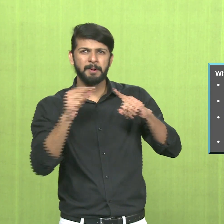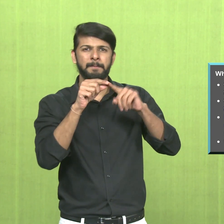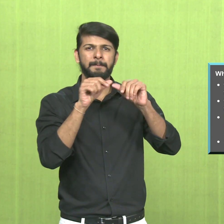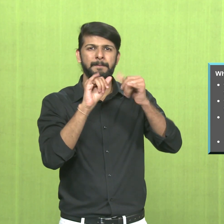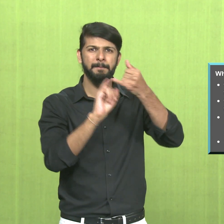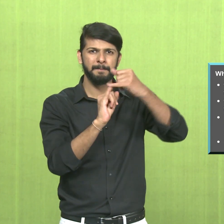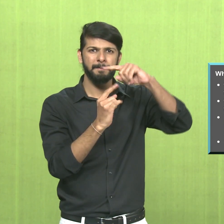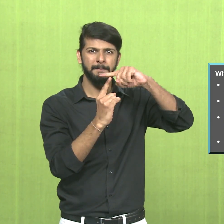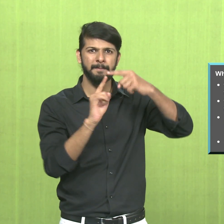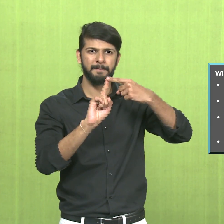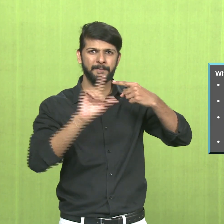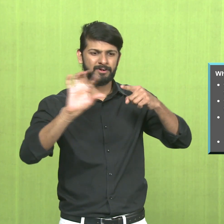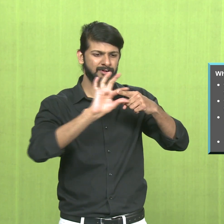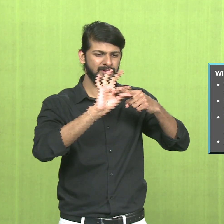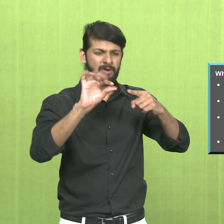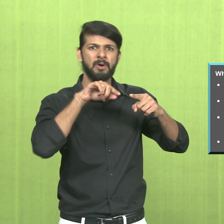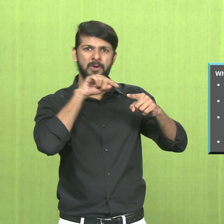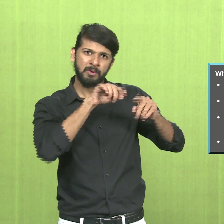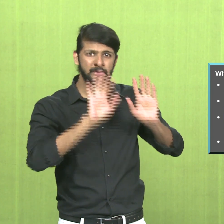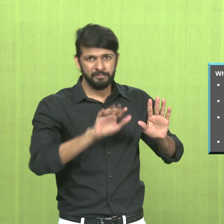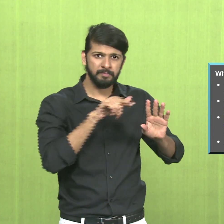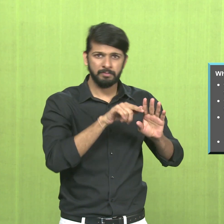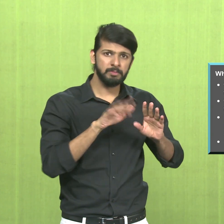Pastel techniques are known to be challenging.